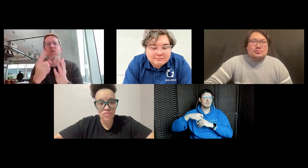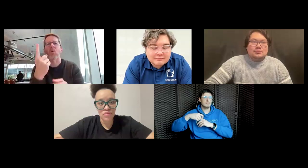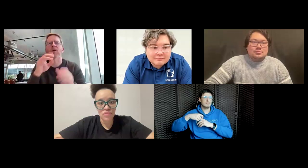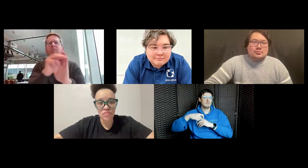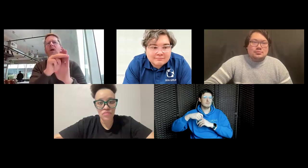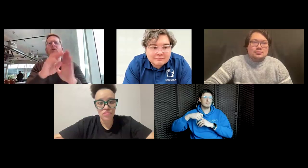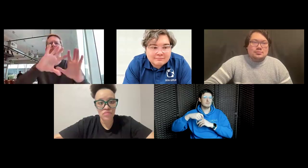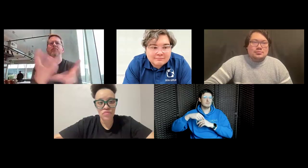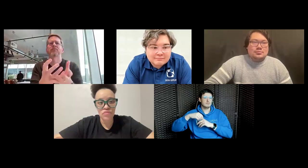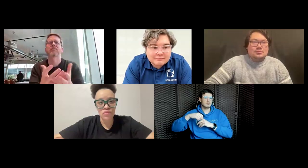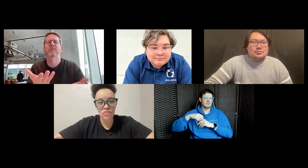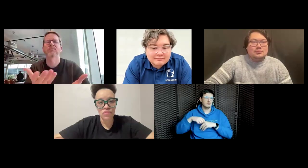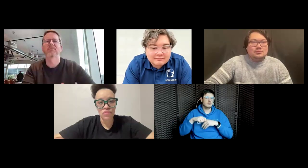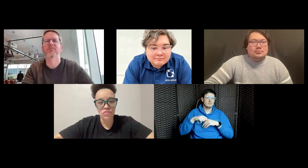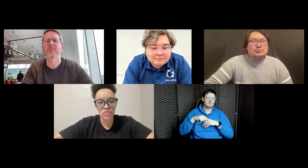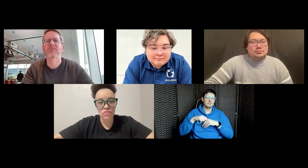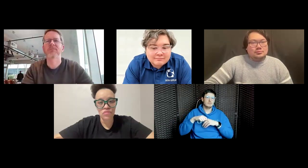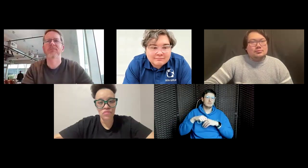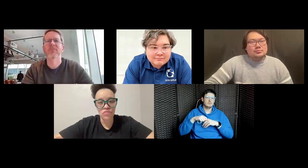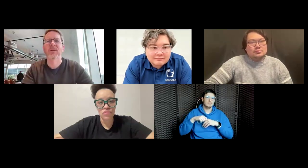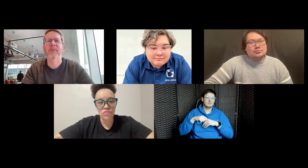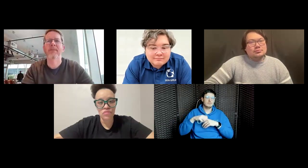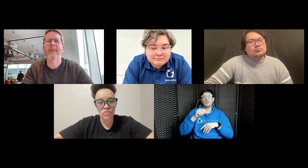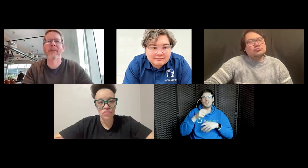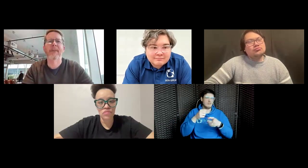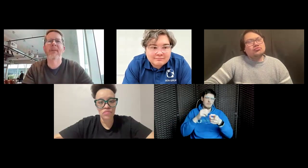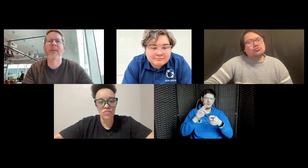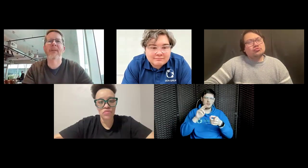So you've got multiple segments within the model or just one model as a whole?